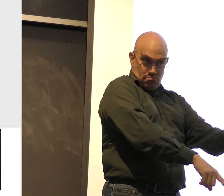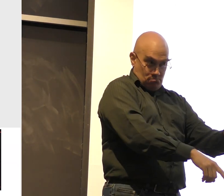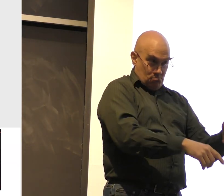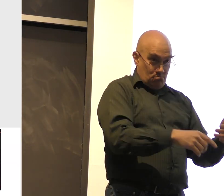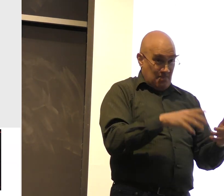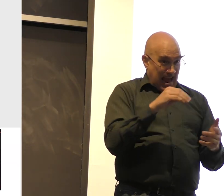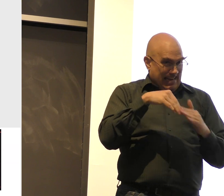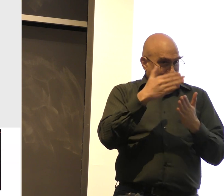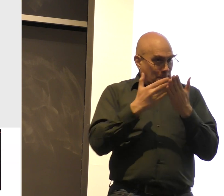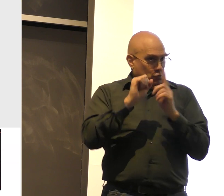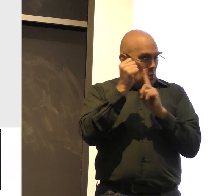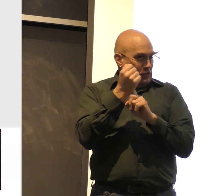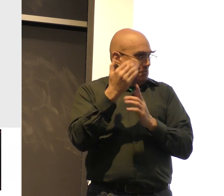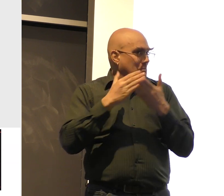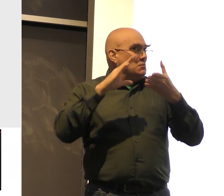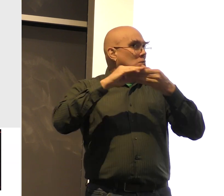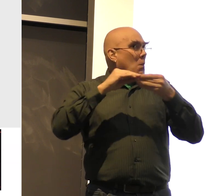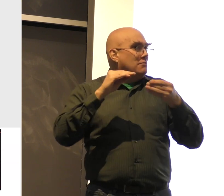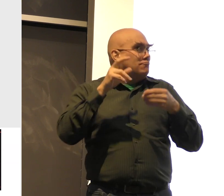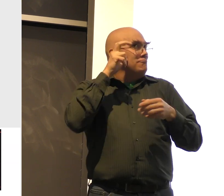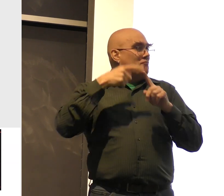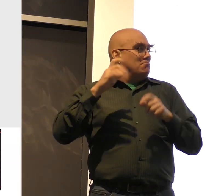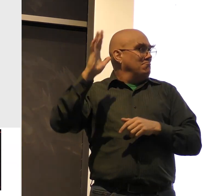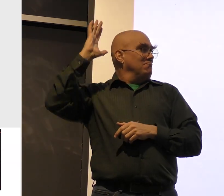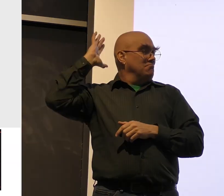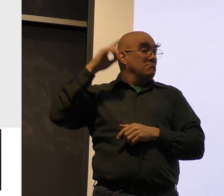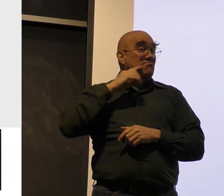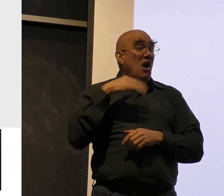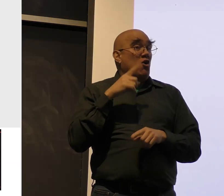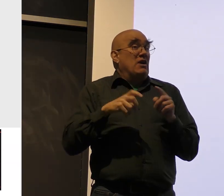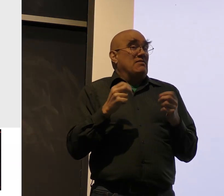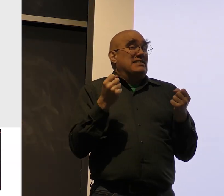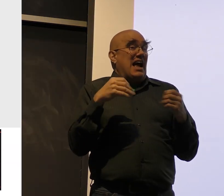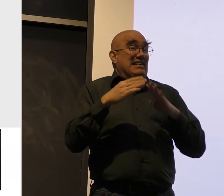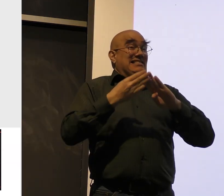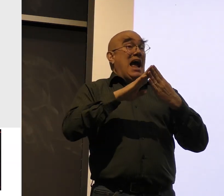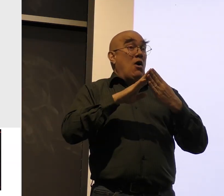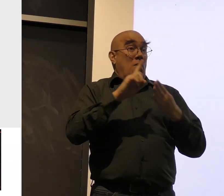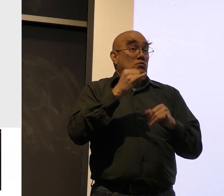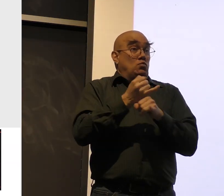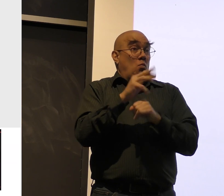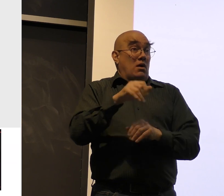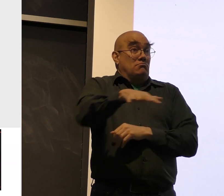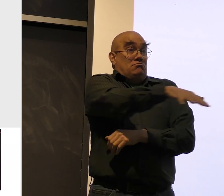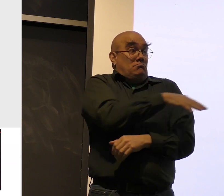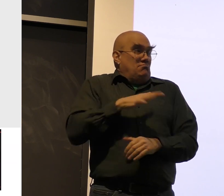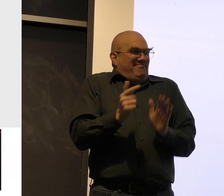premises. And in some situations, there have been some anecdotes that we've heard that people say, I couldn't even sign in the town where